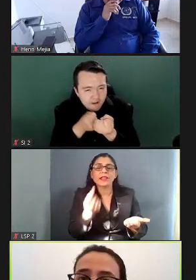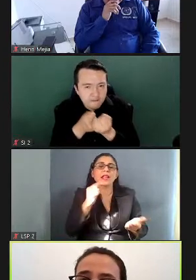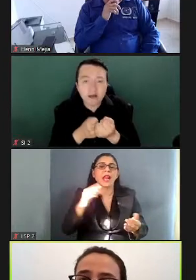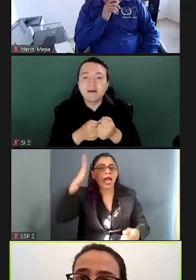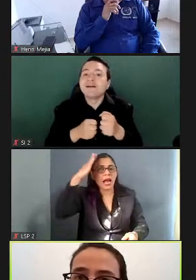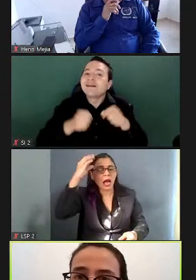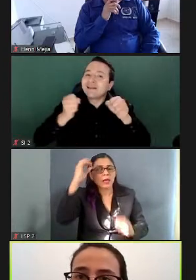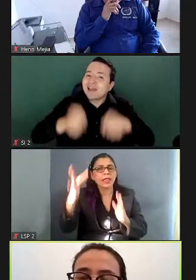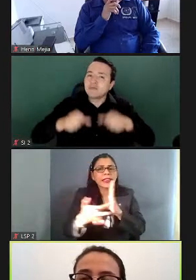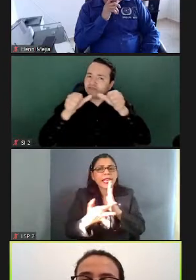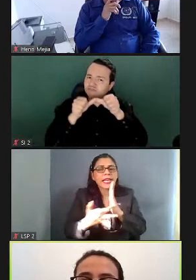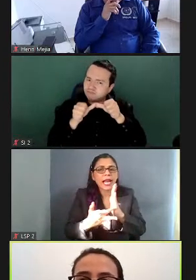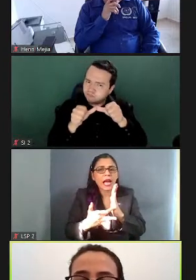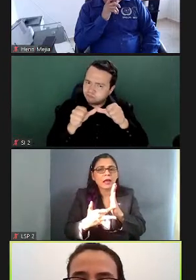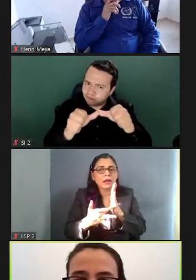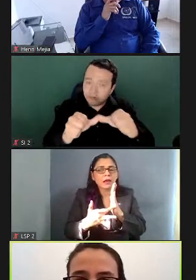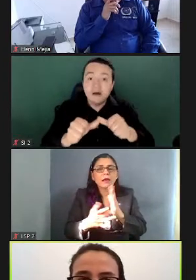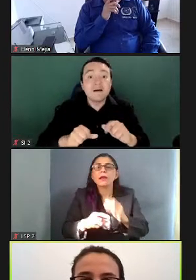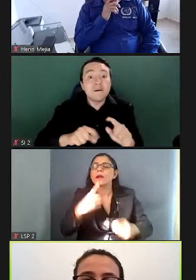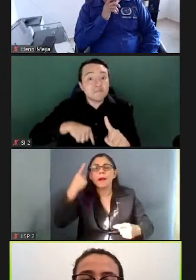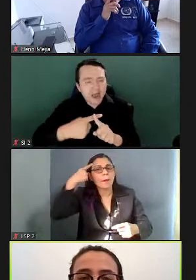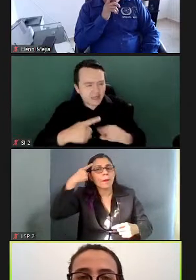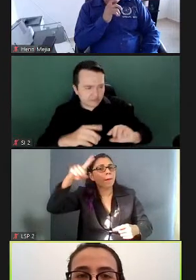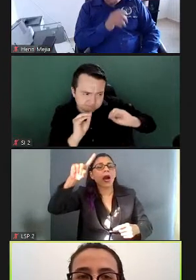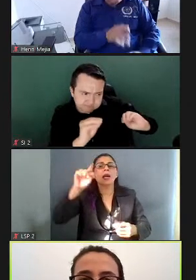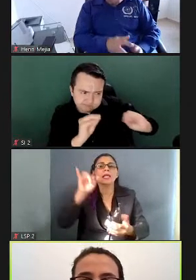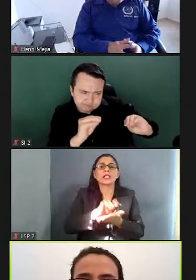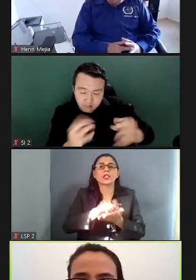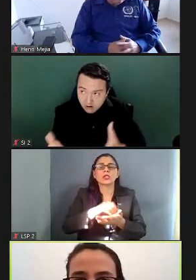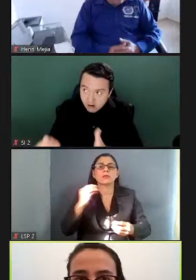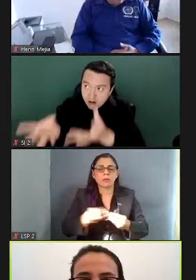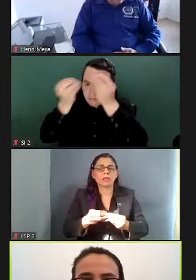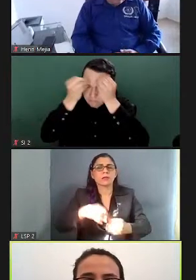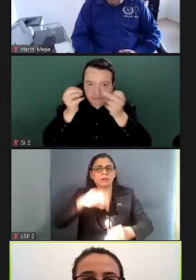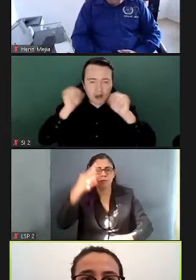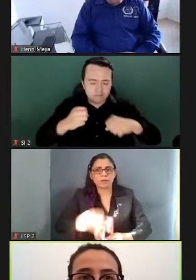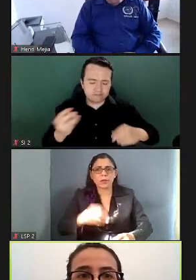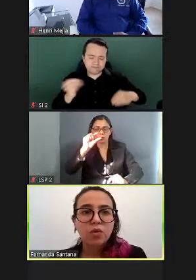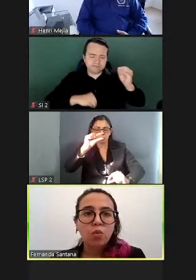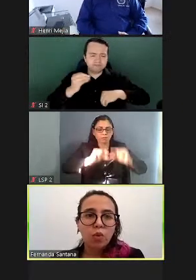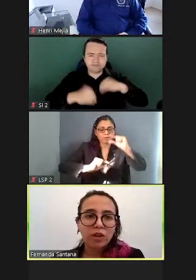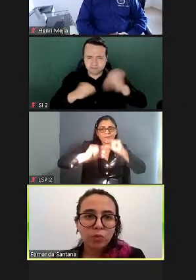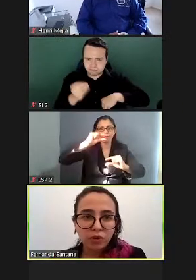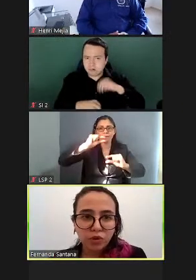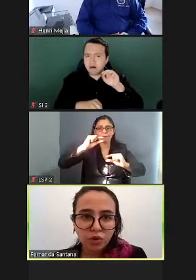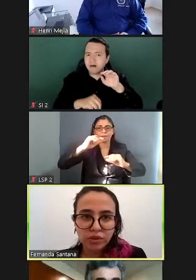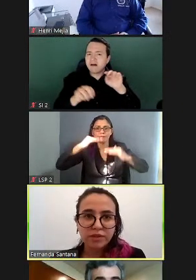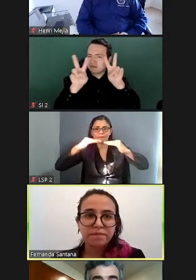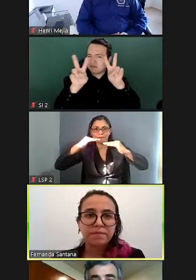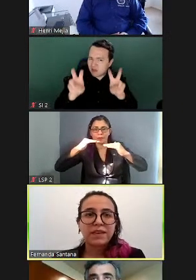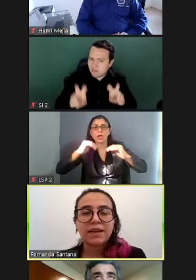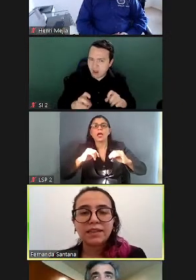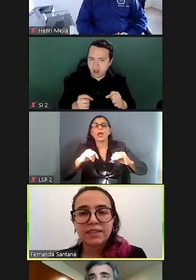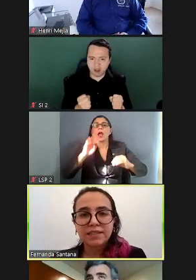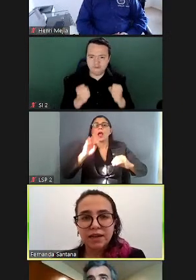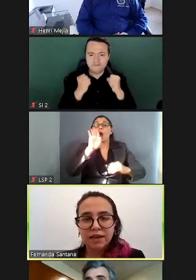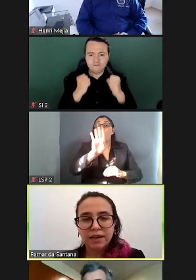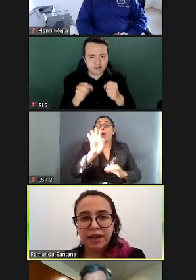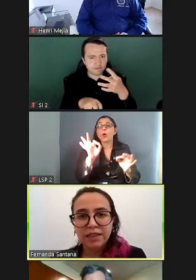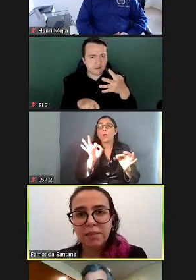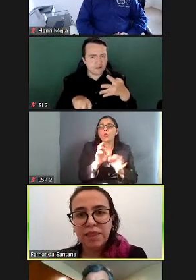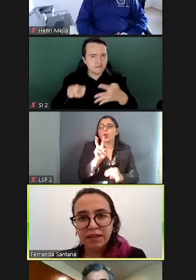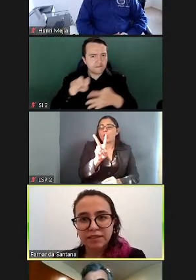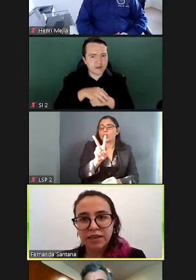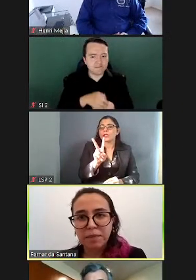sustainability and technical capacity for them to become more solid at all levels 4.2